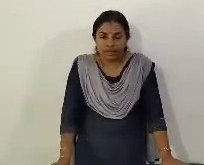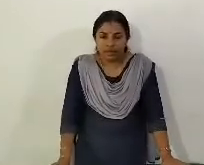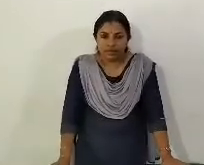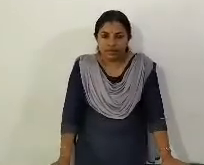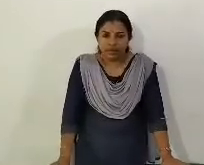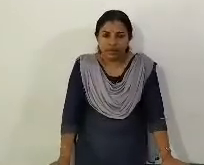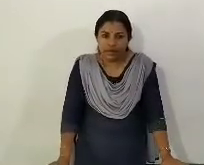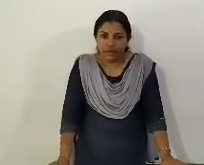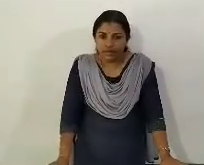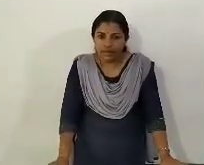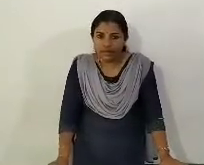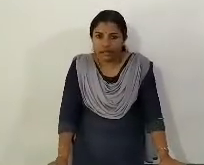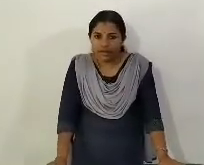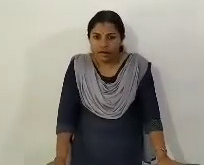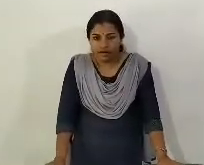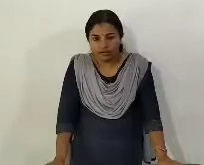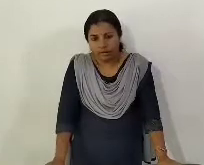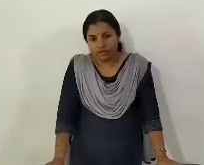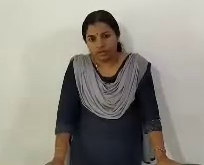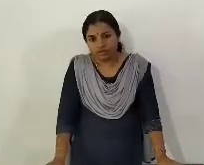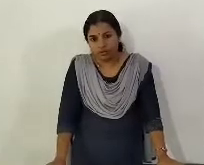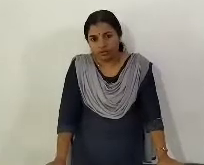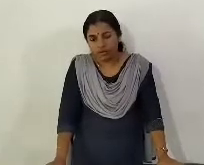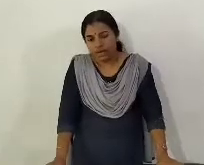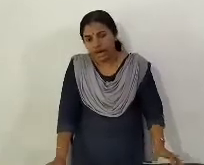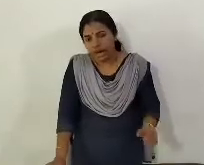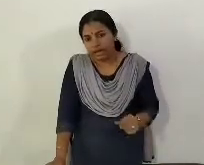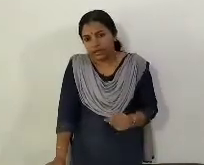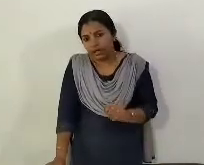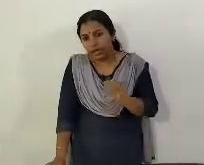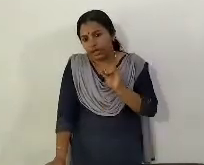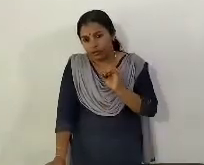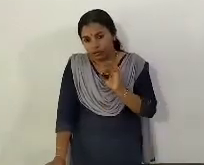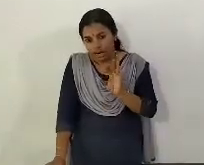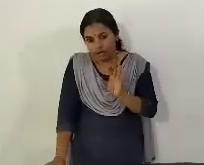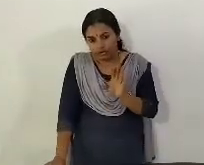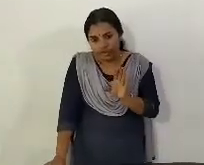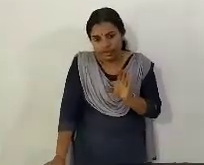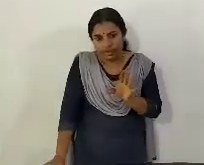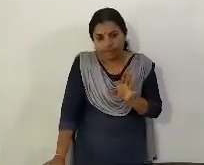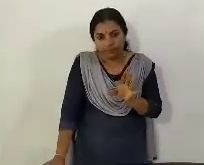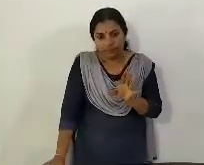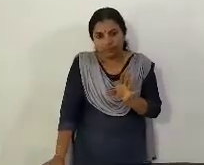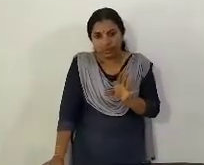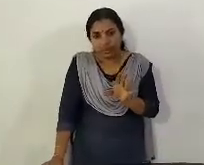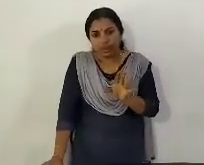Then today our session is over. I think you could understand.